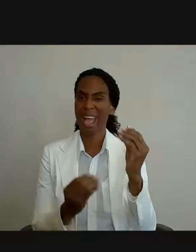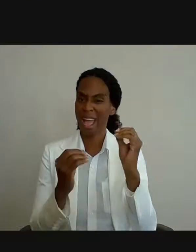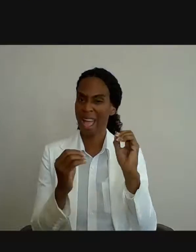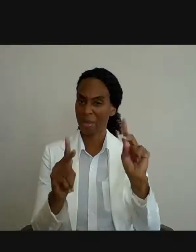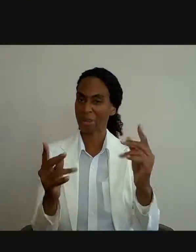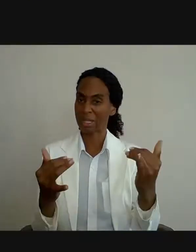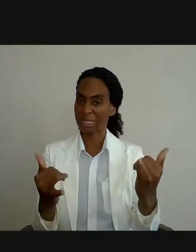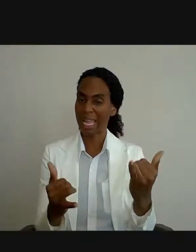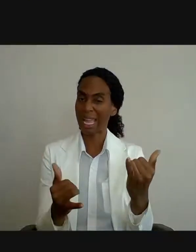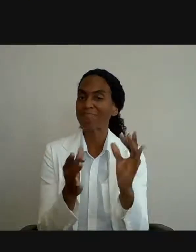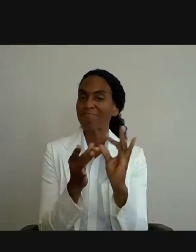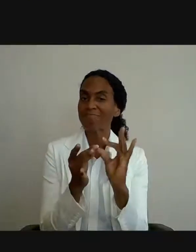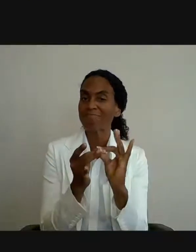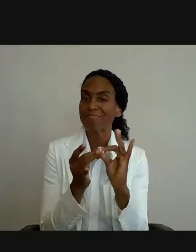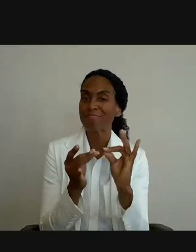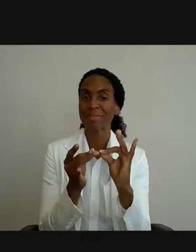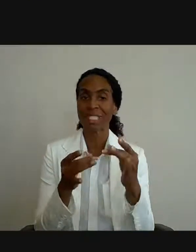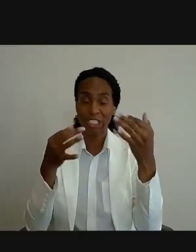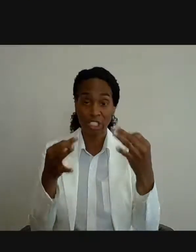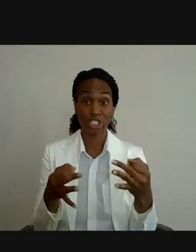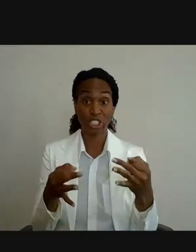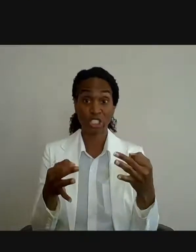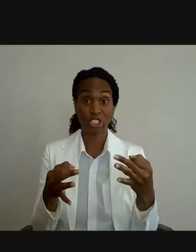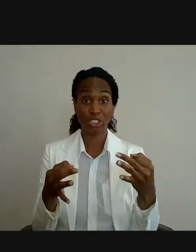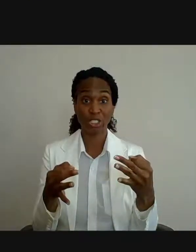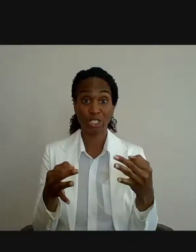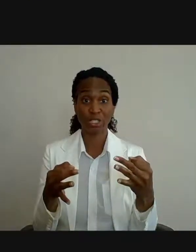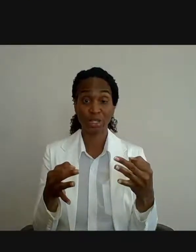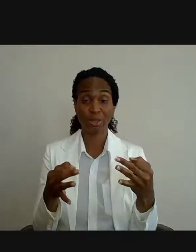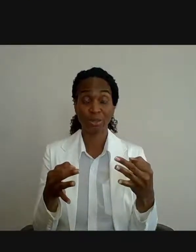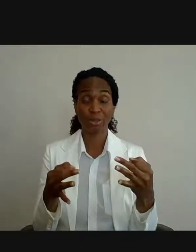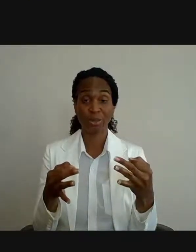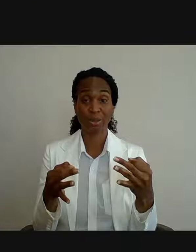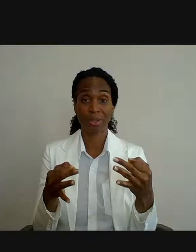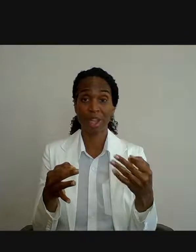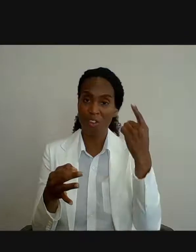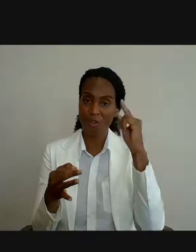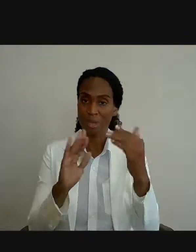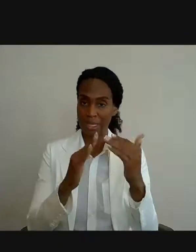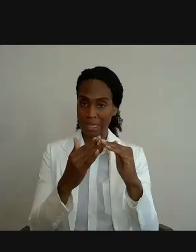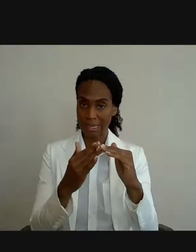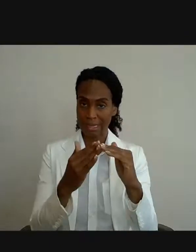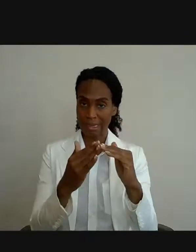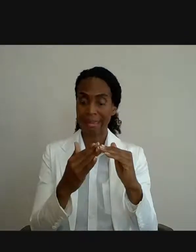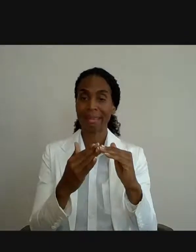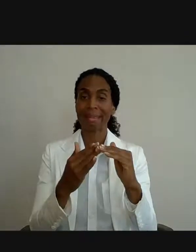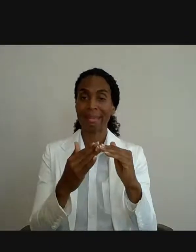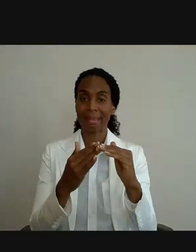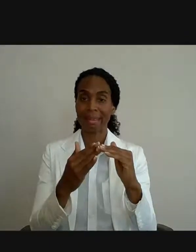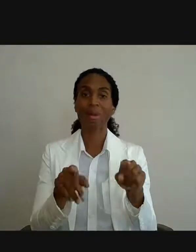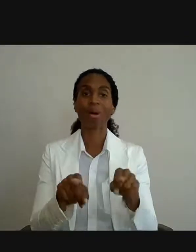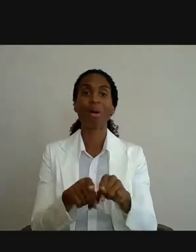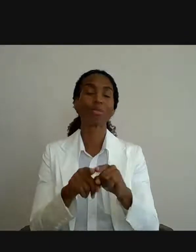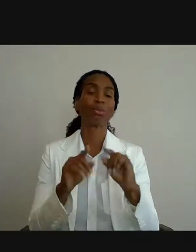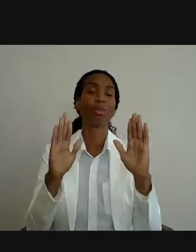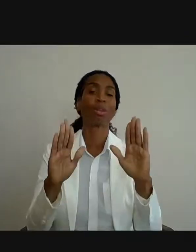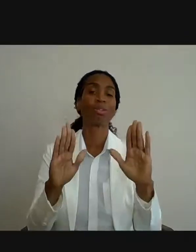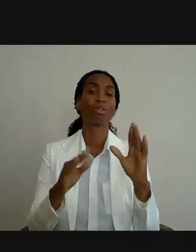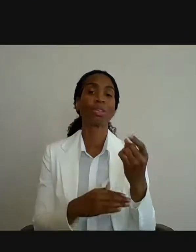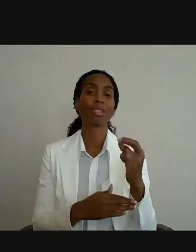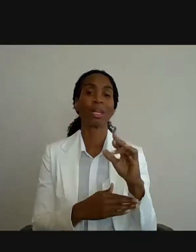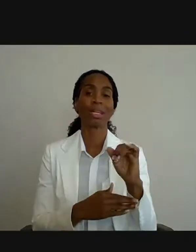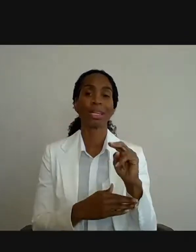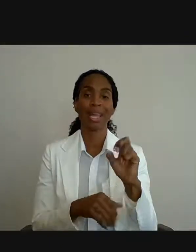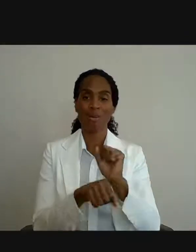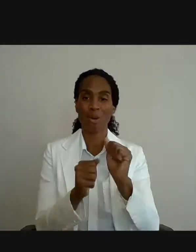related to the decision of the city, and it's also great, Dr. Caine, to work with